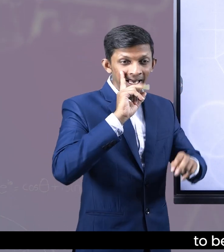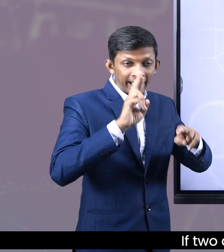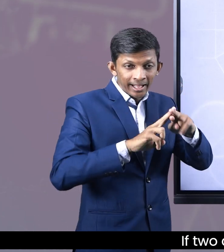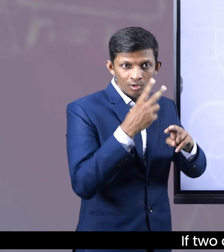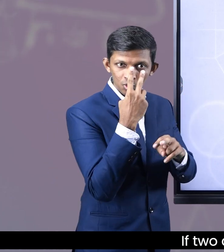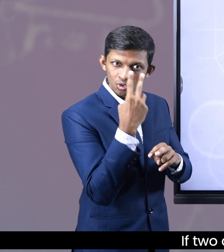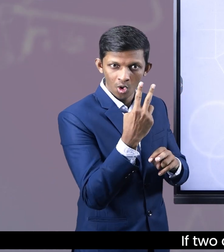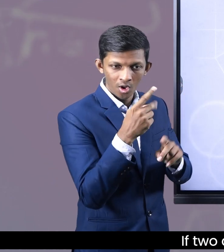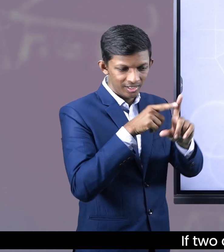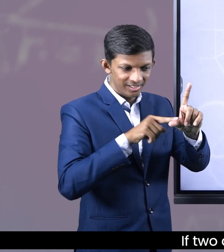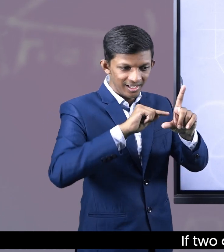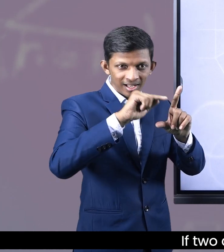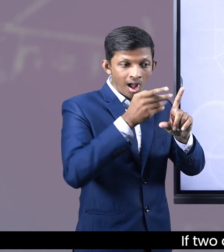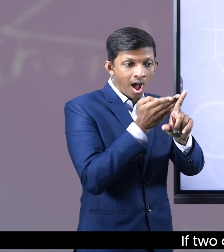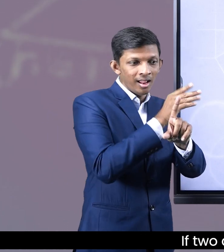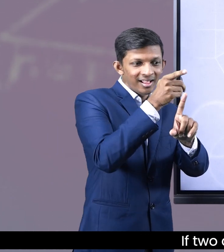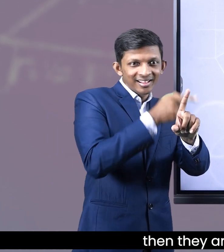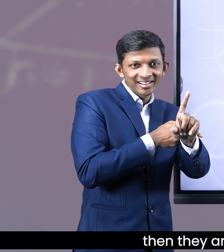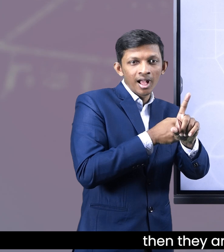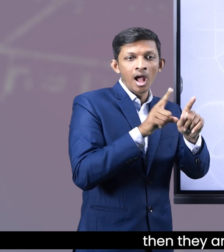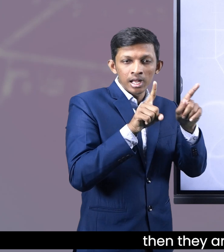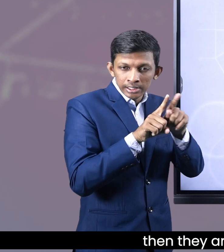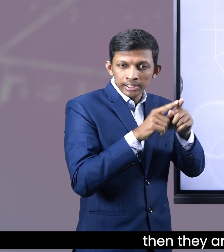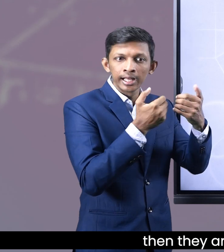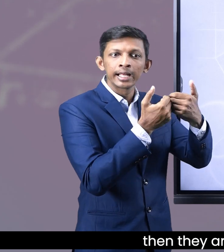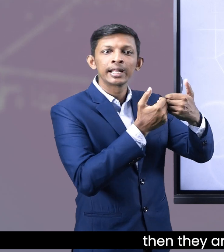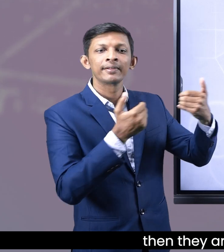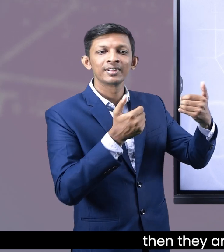If two angles are supplementary, then they are the supplement to each other.